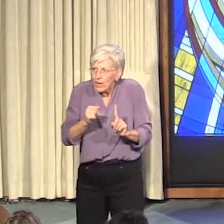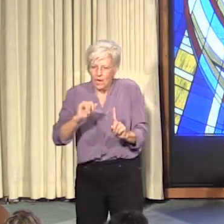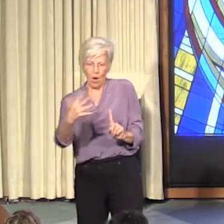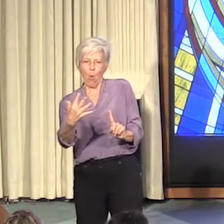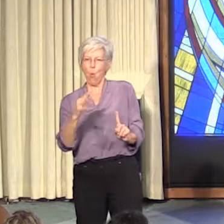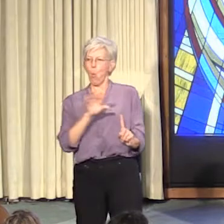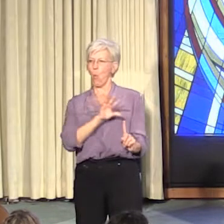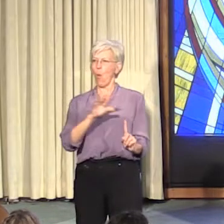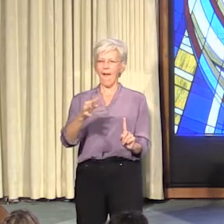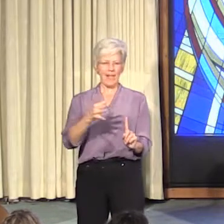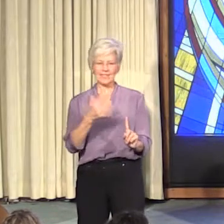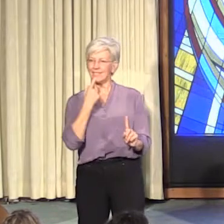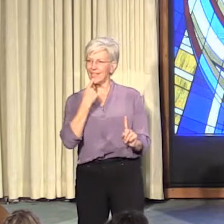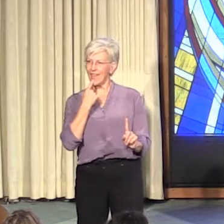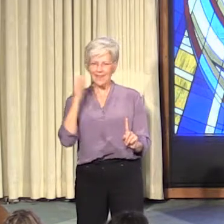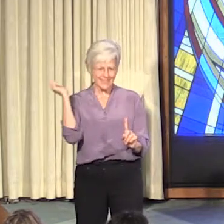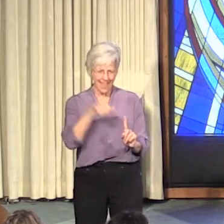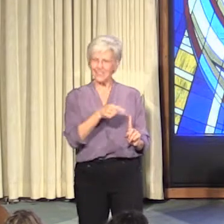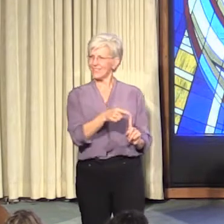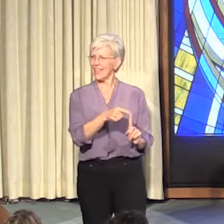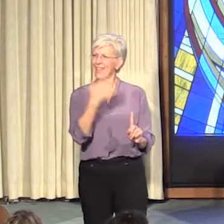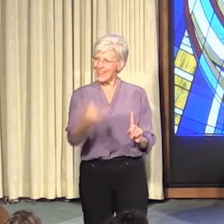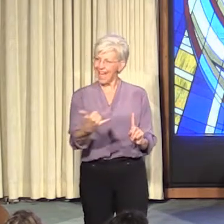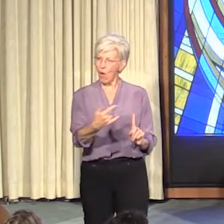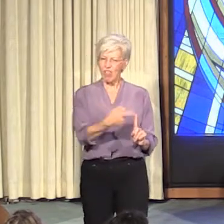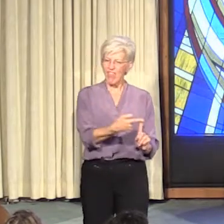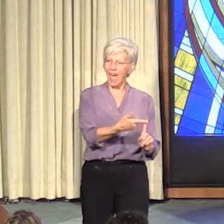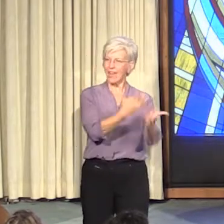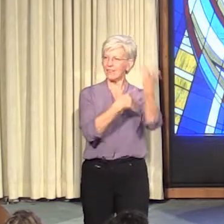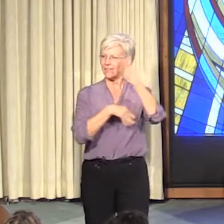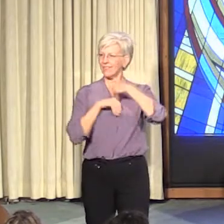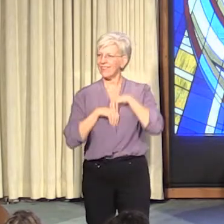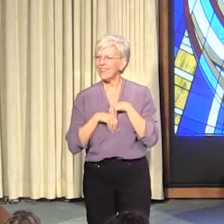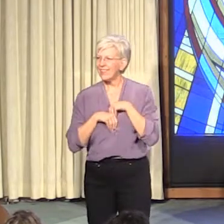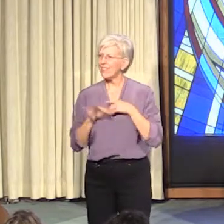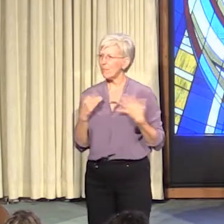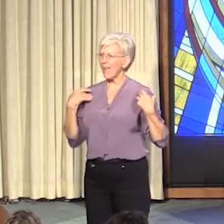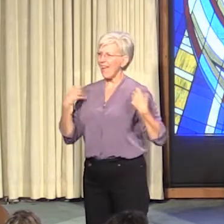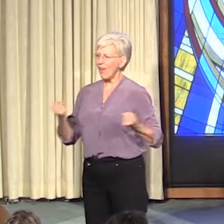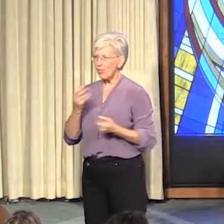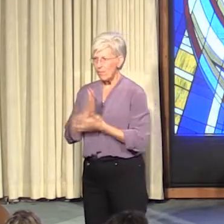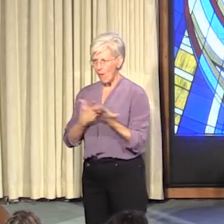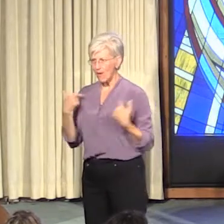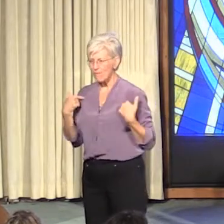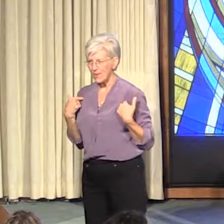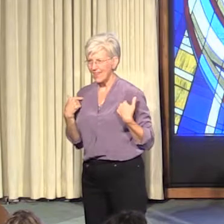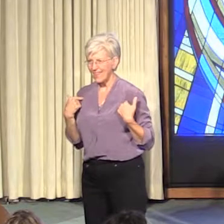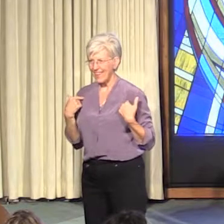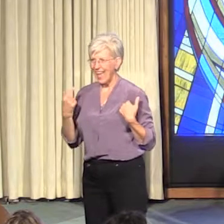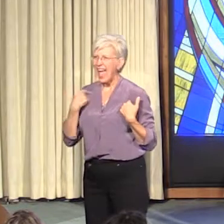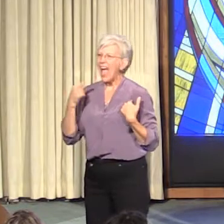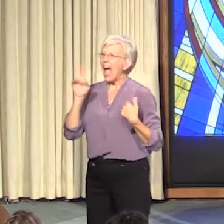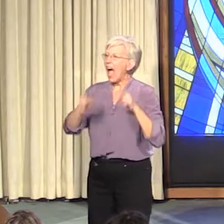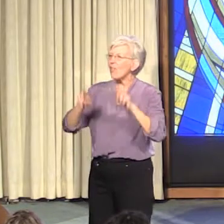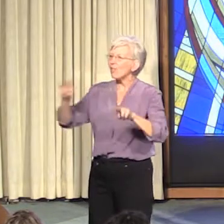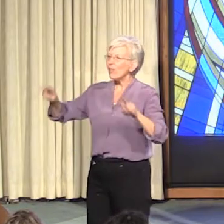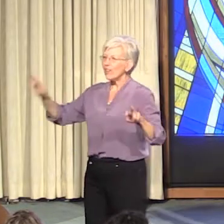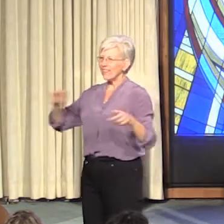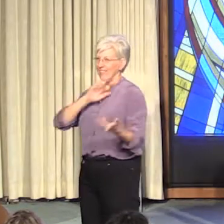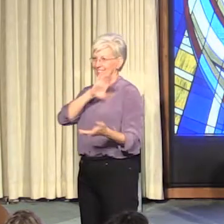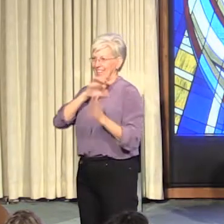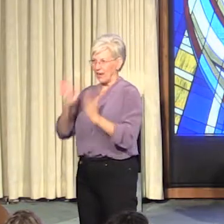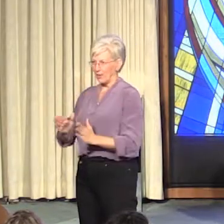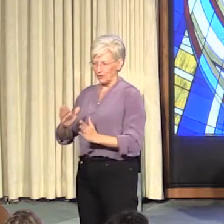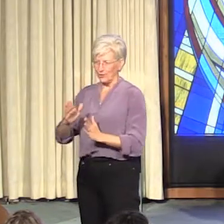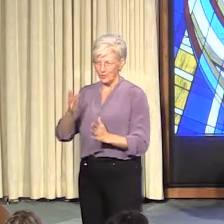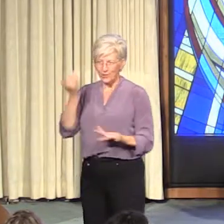now that can be a healthy part of me. I take a look at these characters, right? And if you have seen any of the